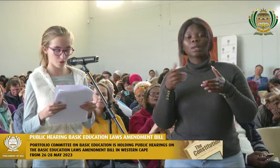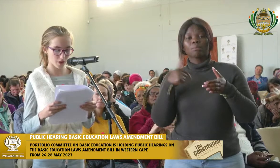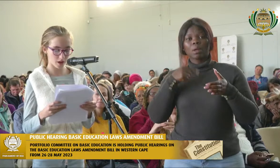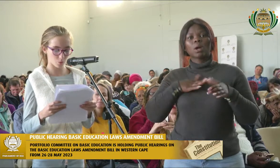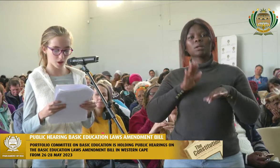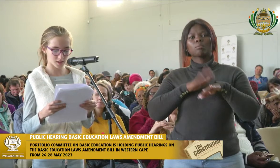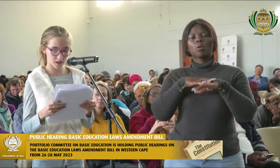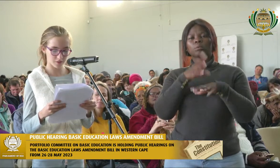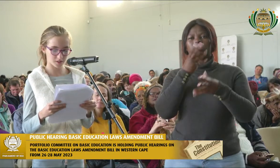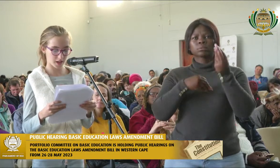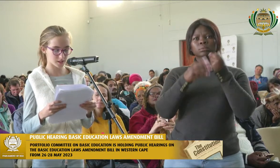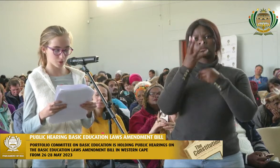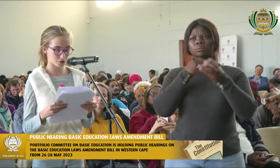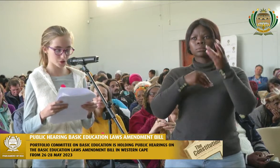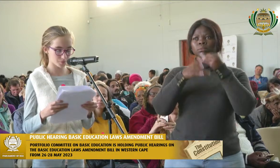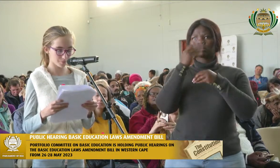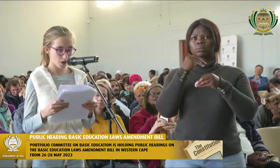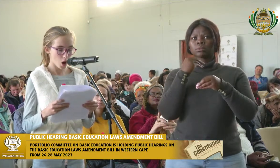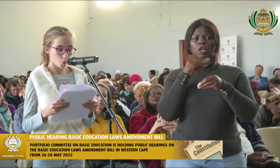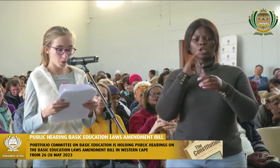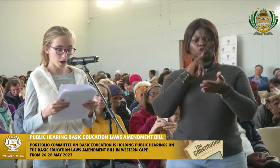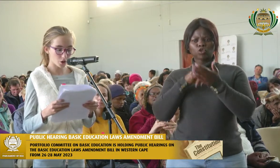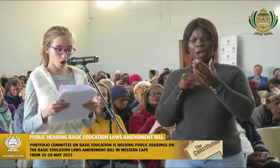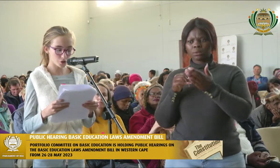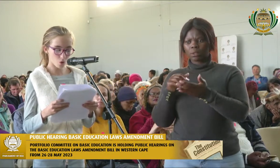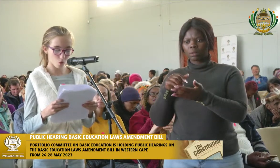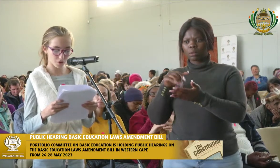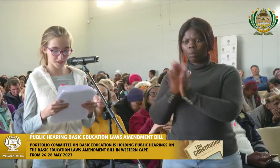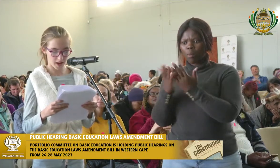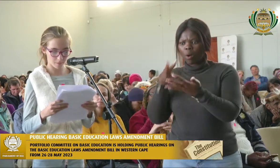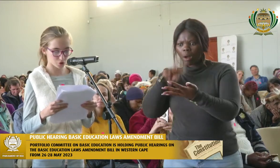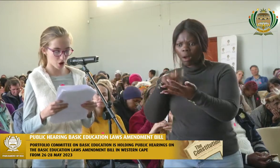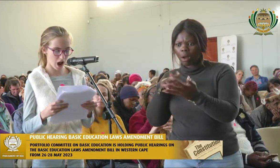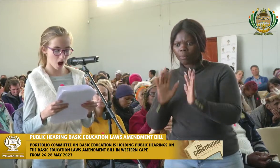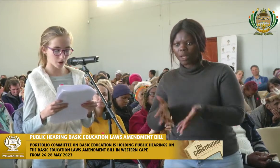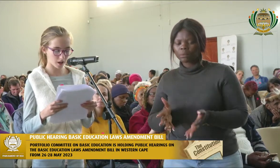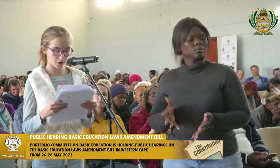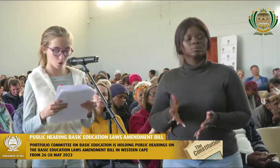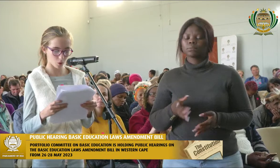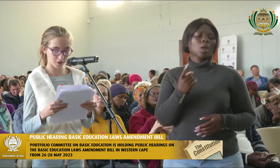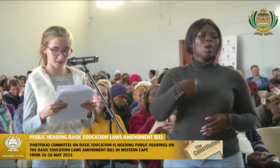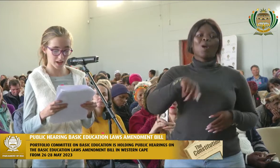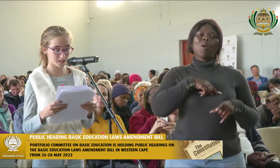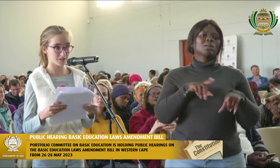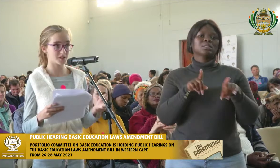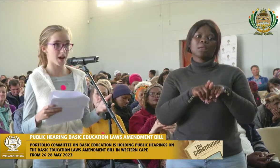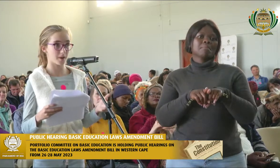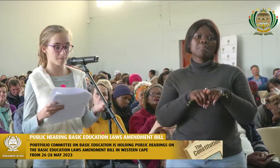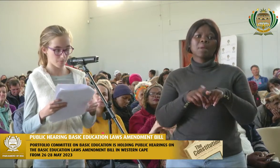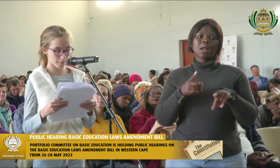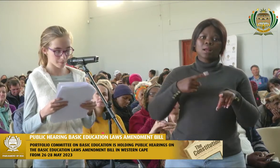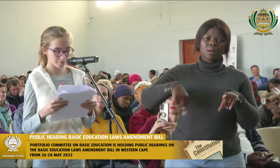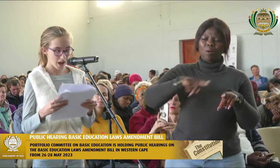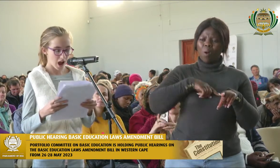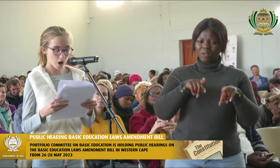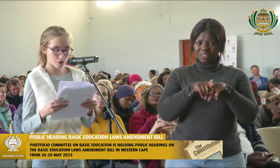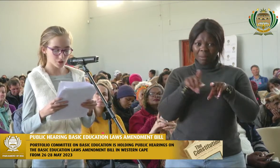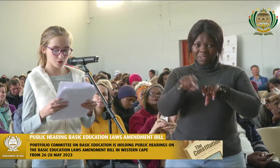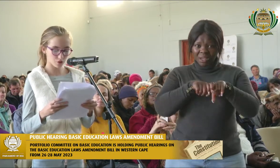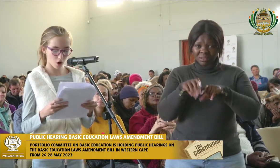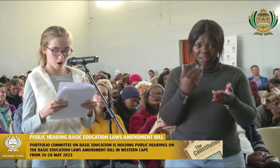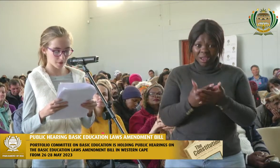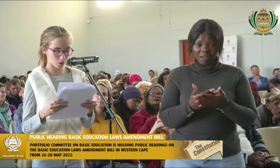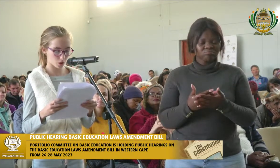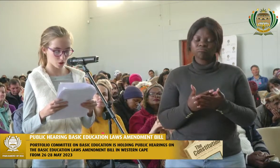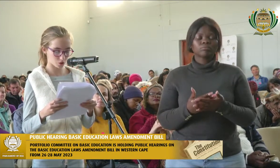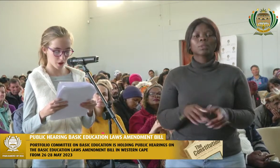much more than what is in the textbooks. We are not all the same, so how can we all be tested the same? I want